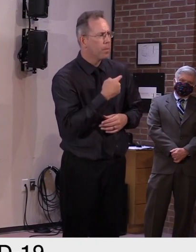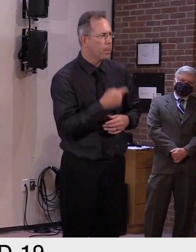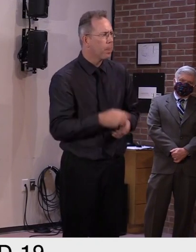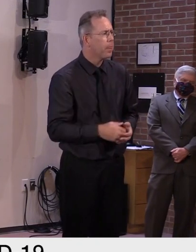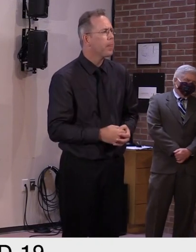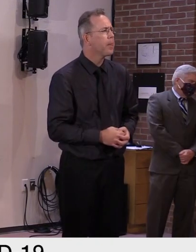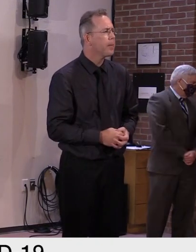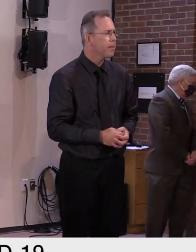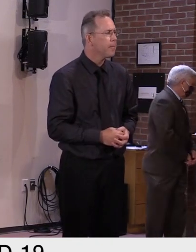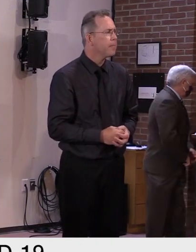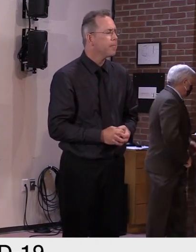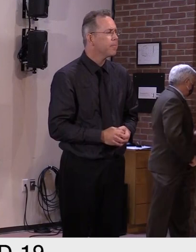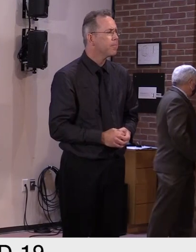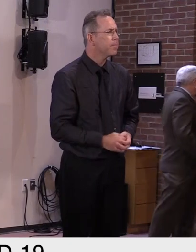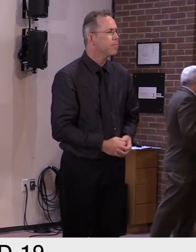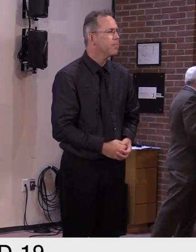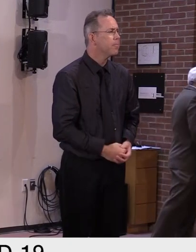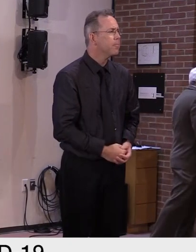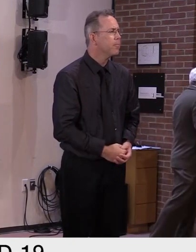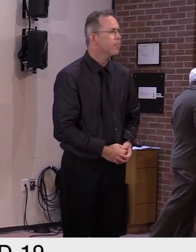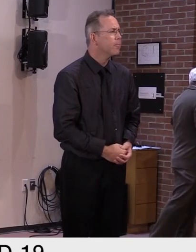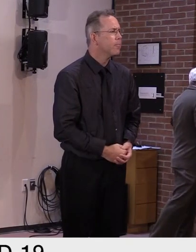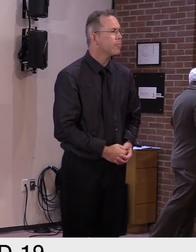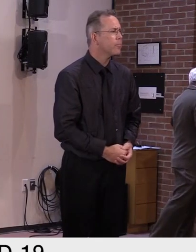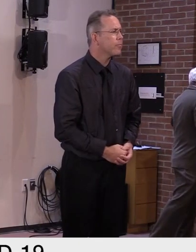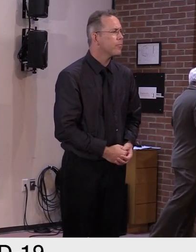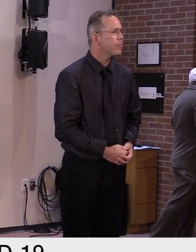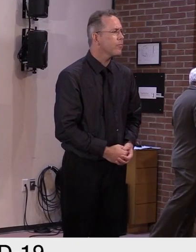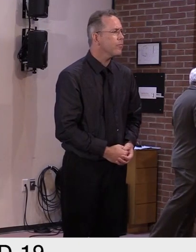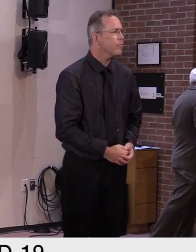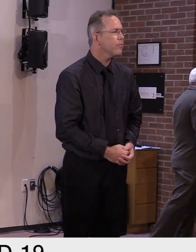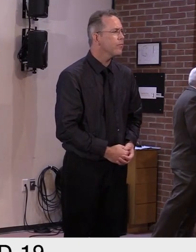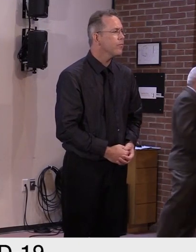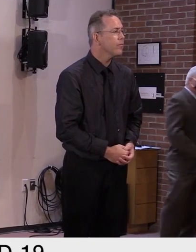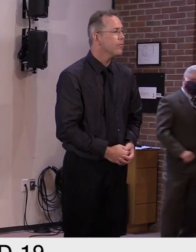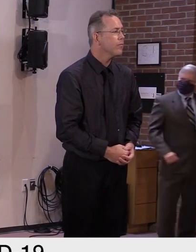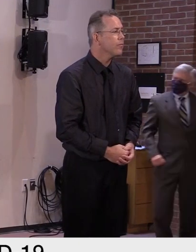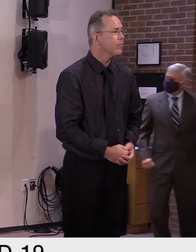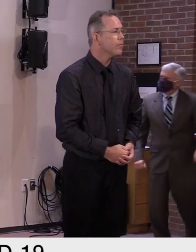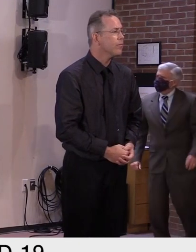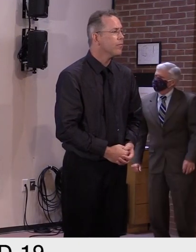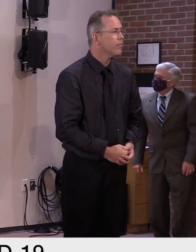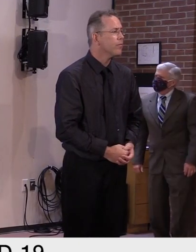testing at the Caledonia County Nursing Facility are available?